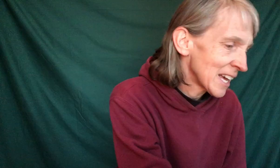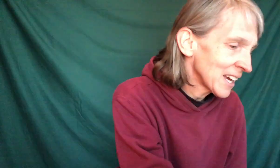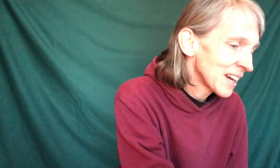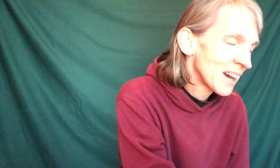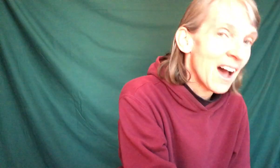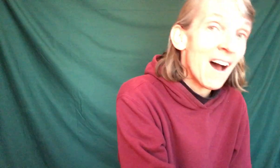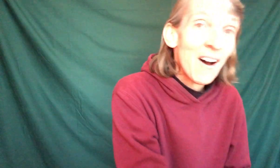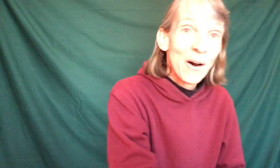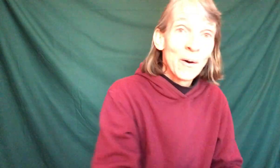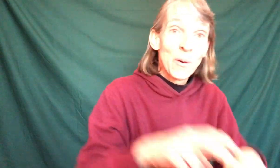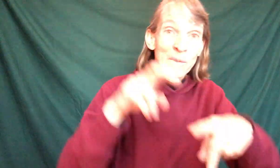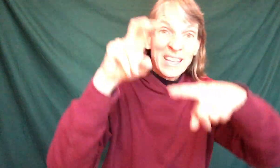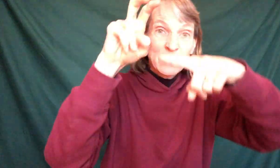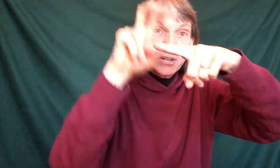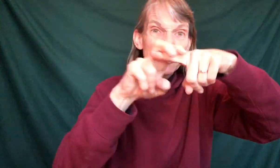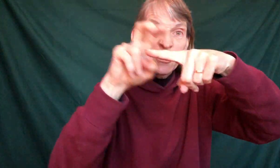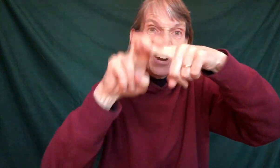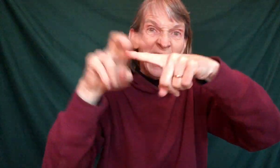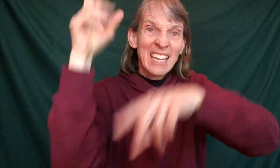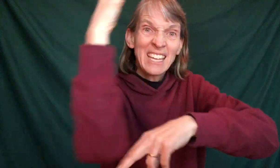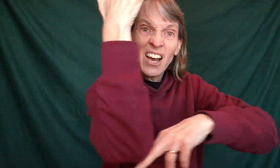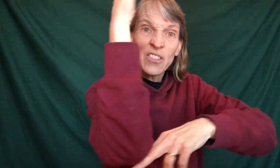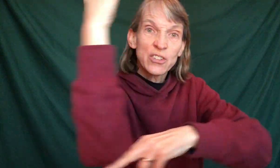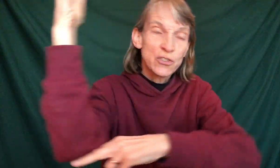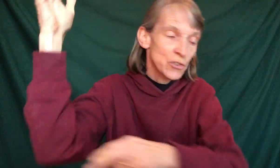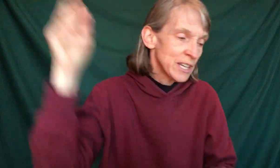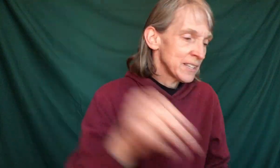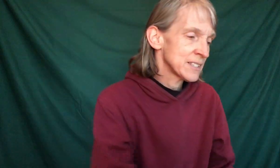like. Oh, next picture, they're hanging on the trees, see?